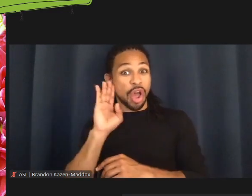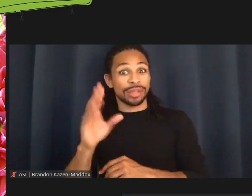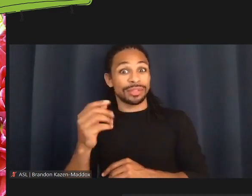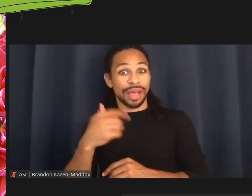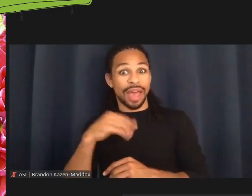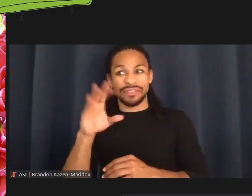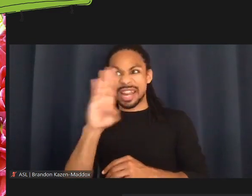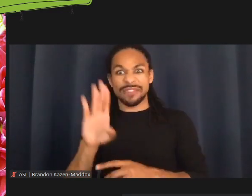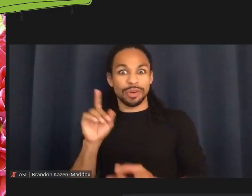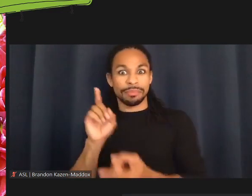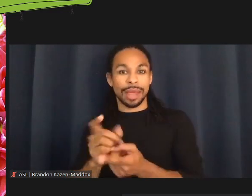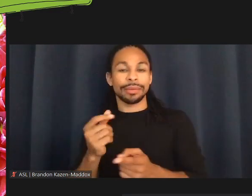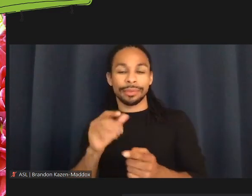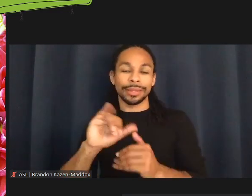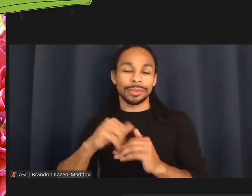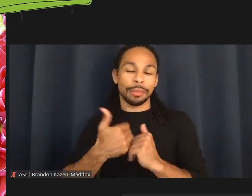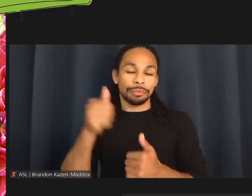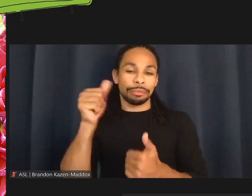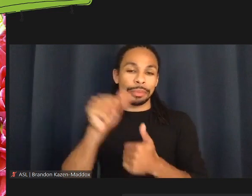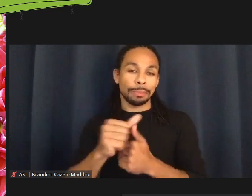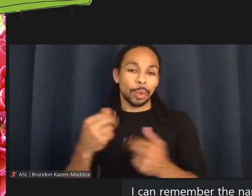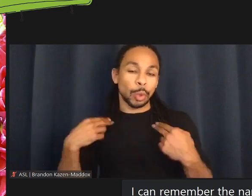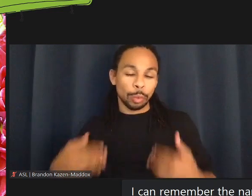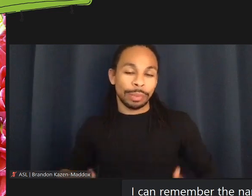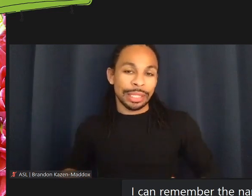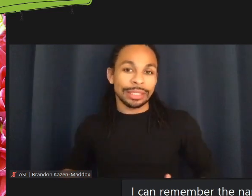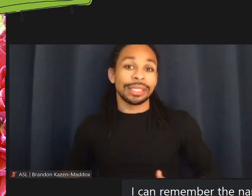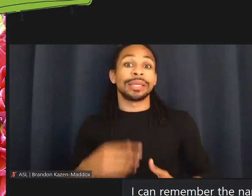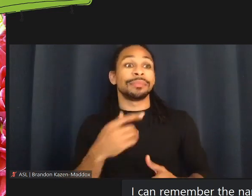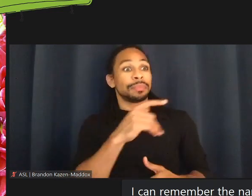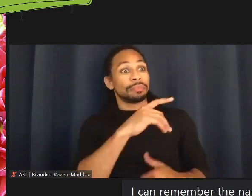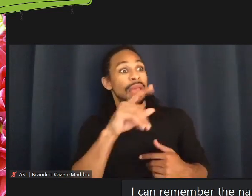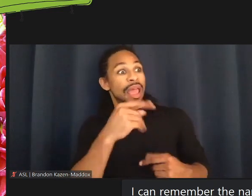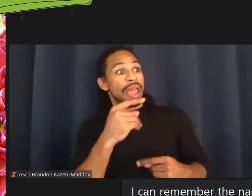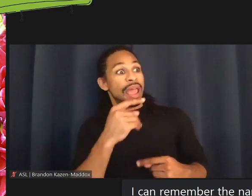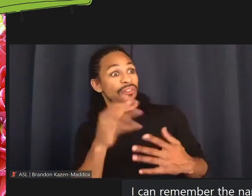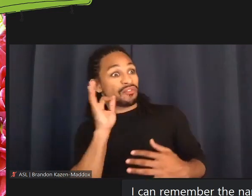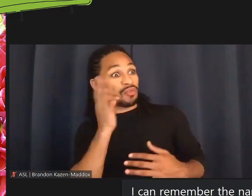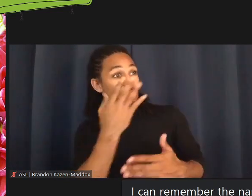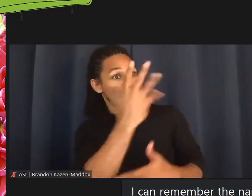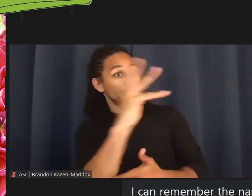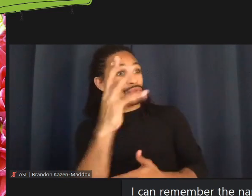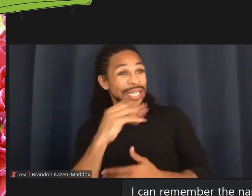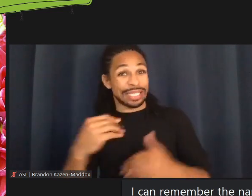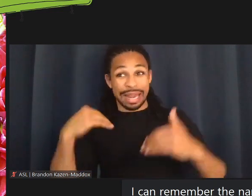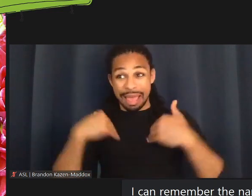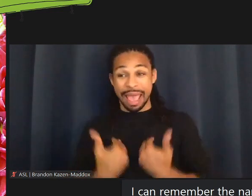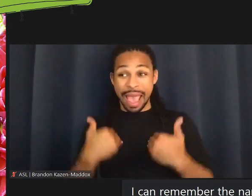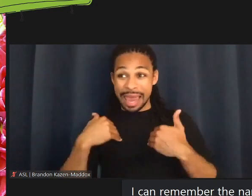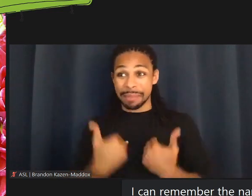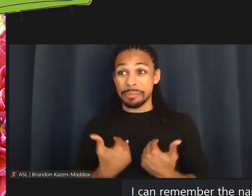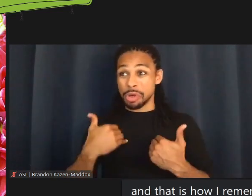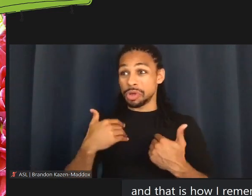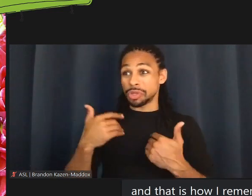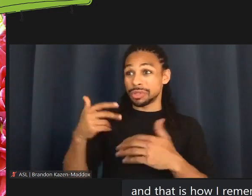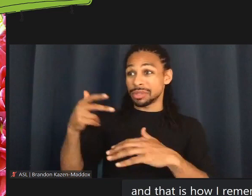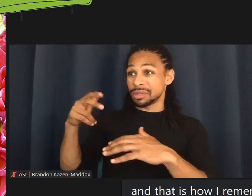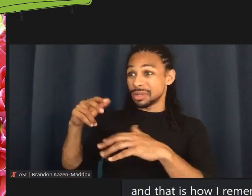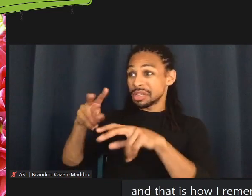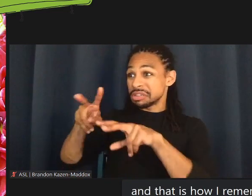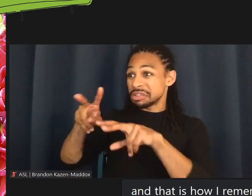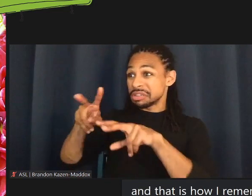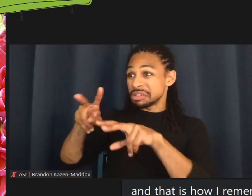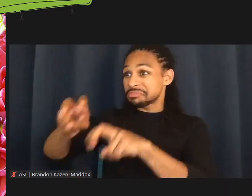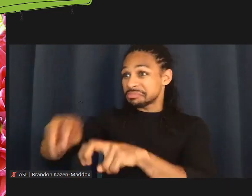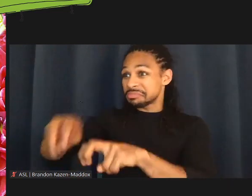can feel when it's time to shake my fruit trees in Animal Crossing every few days. But don't ask me to go into a store without a list, and